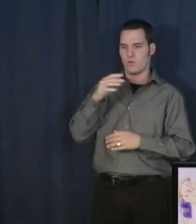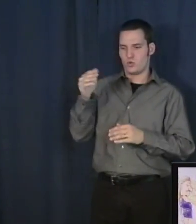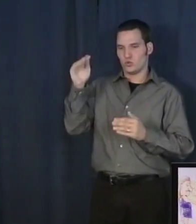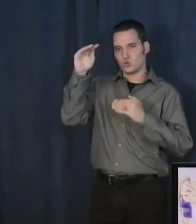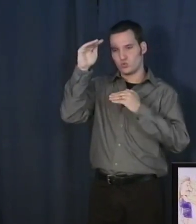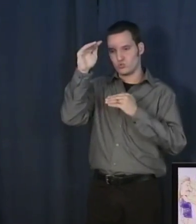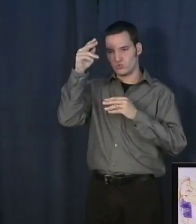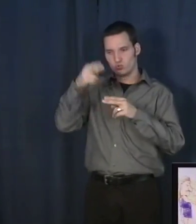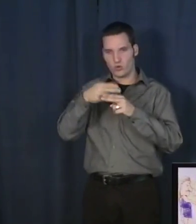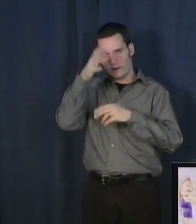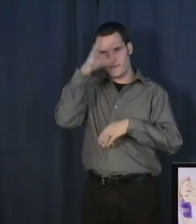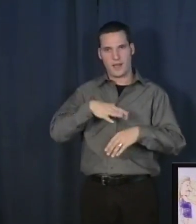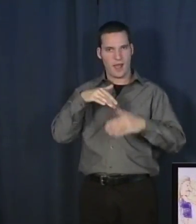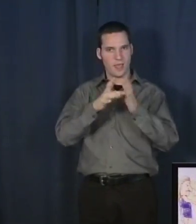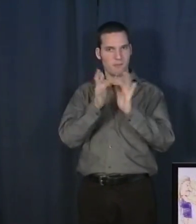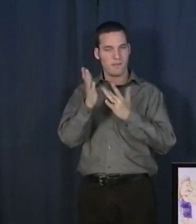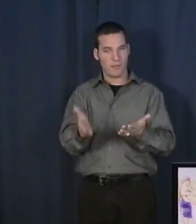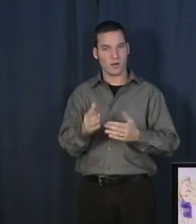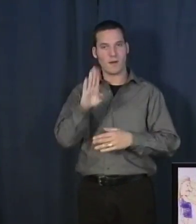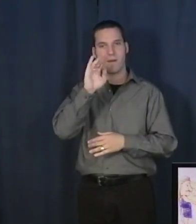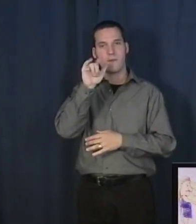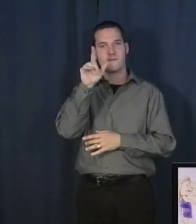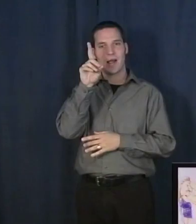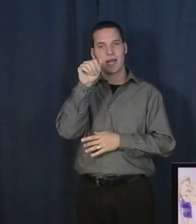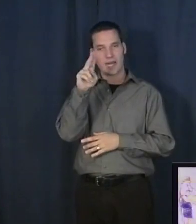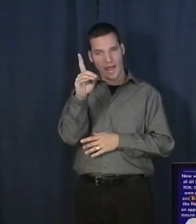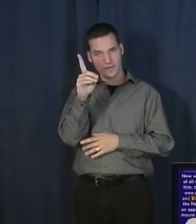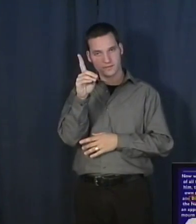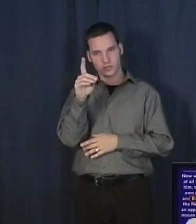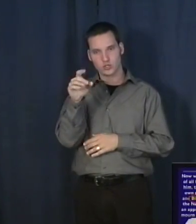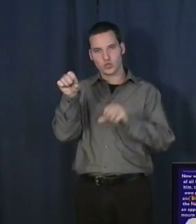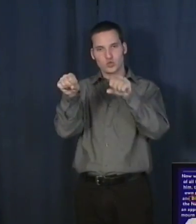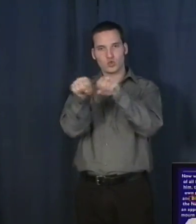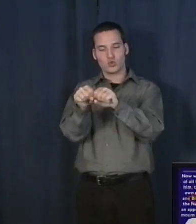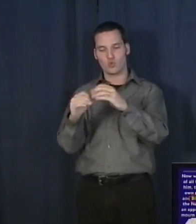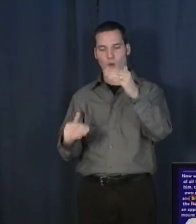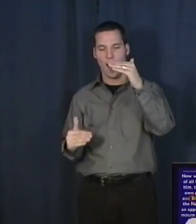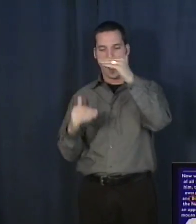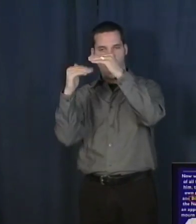One of those guys was the shortest man mentioned in the Bible, Bildad the Shuhite.